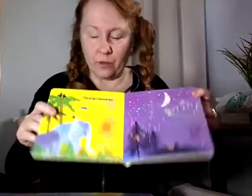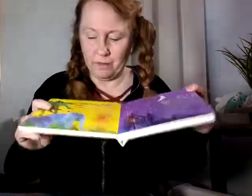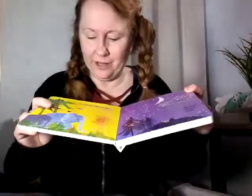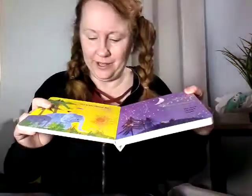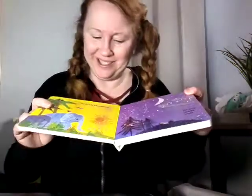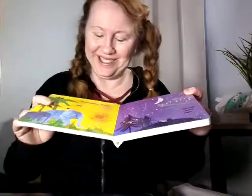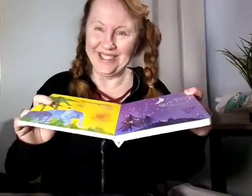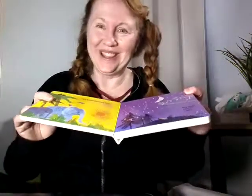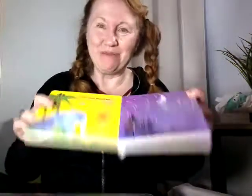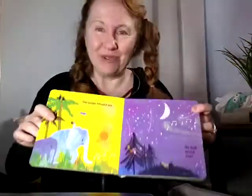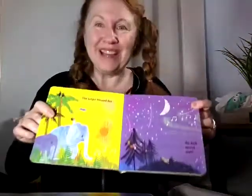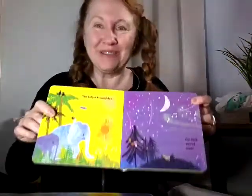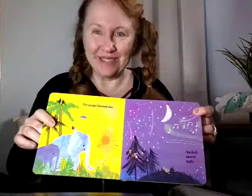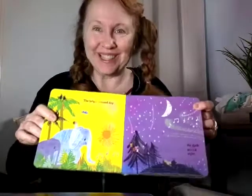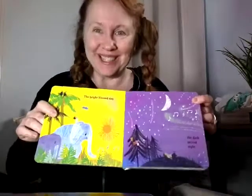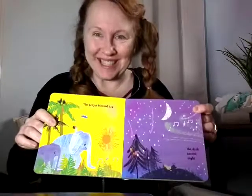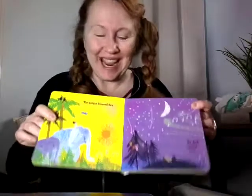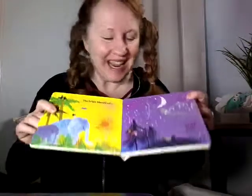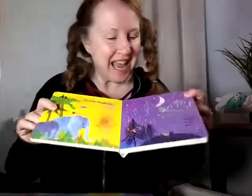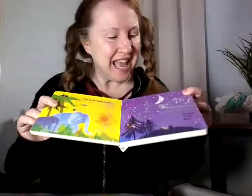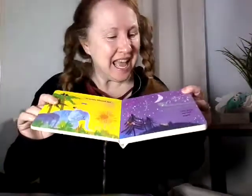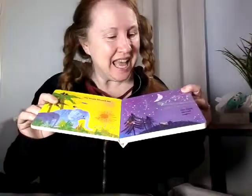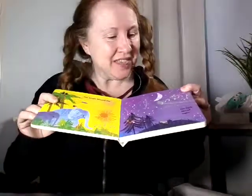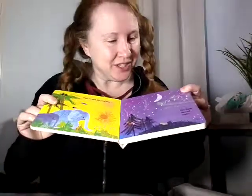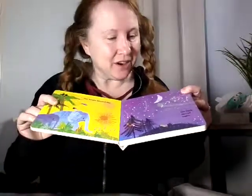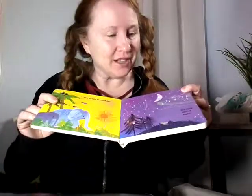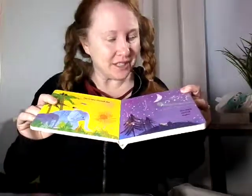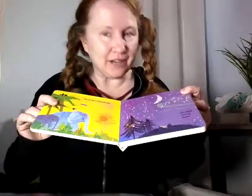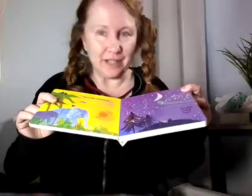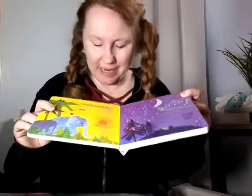one. Bright, blessed day, the dark, sacred night.